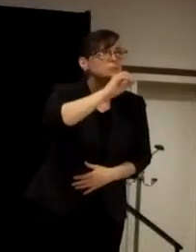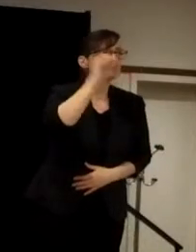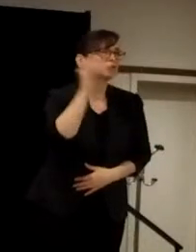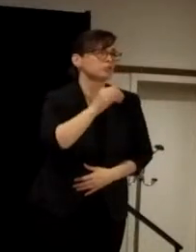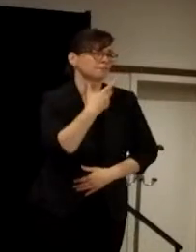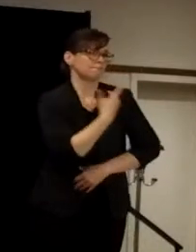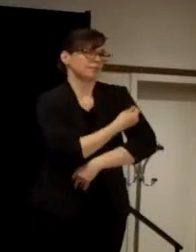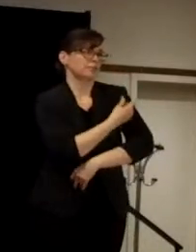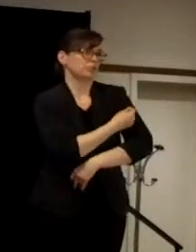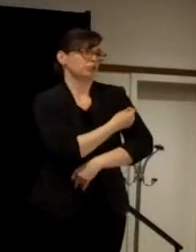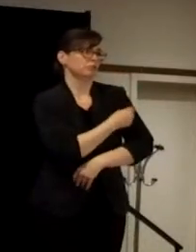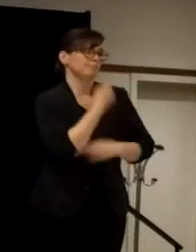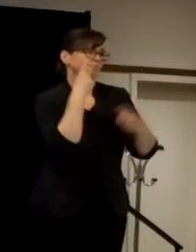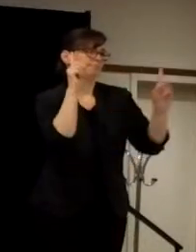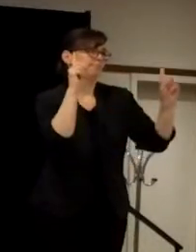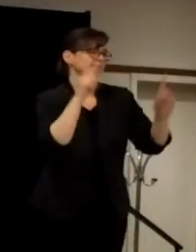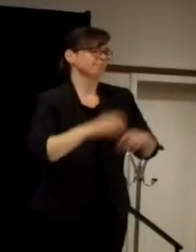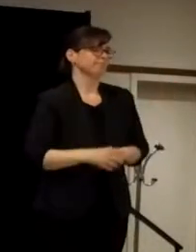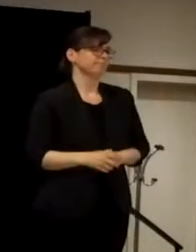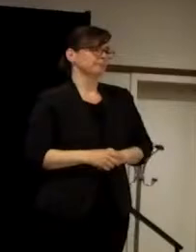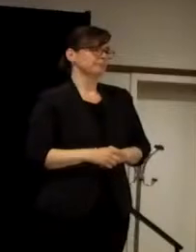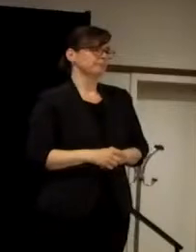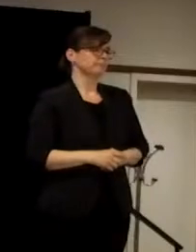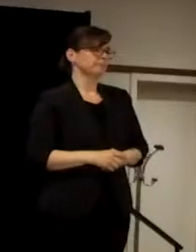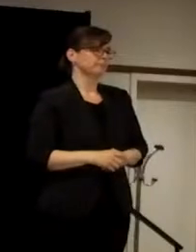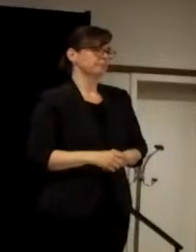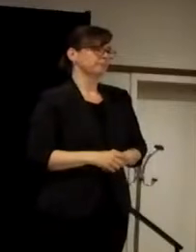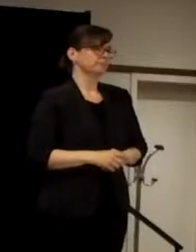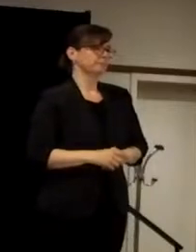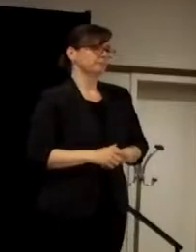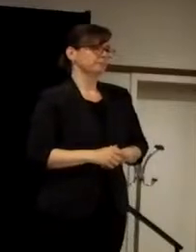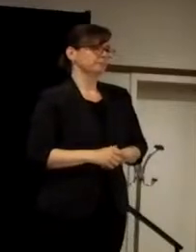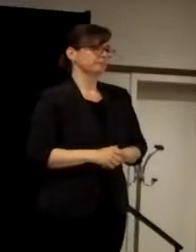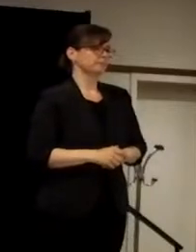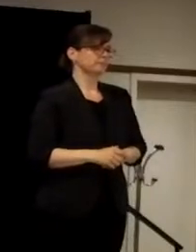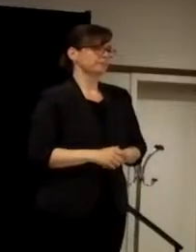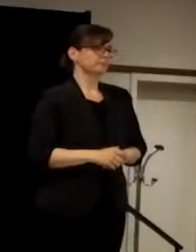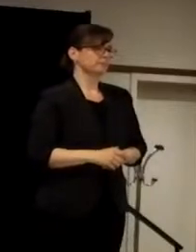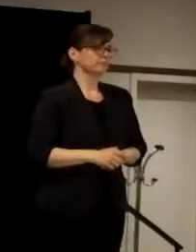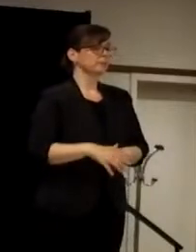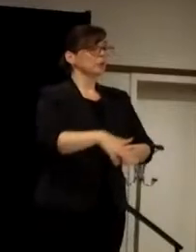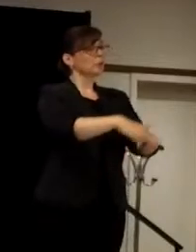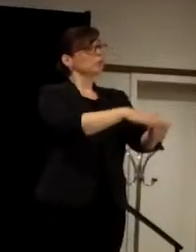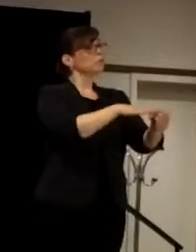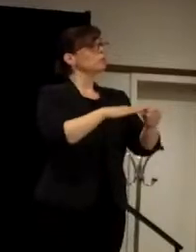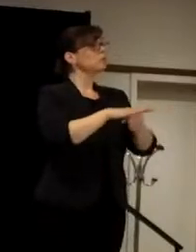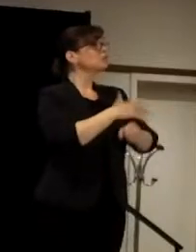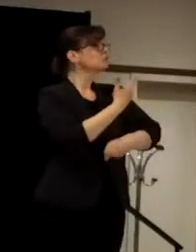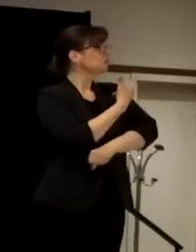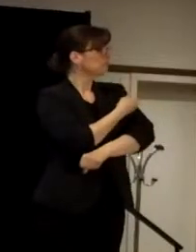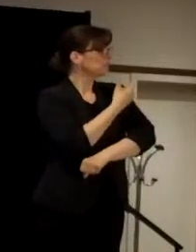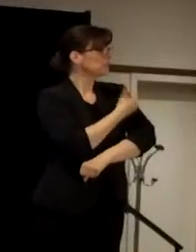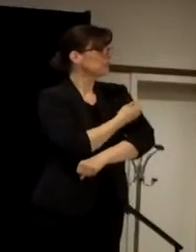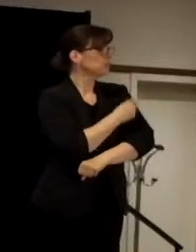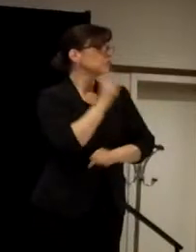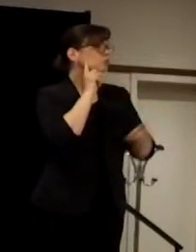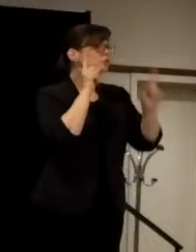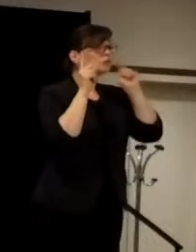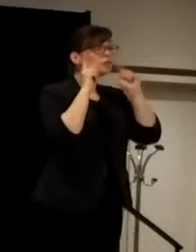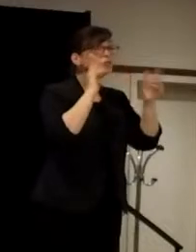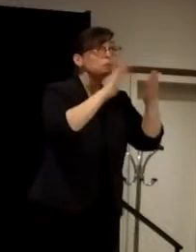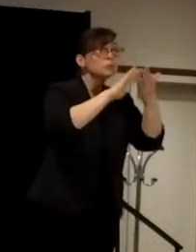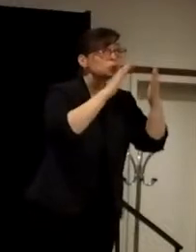community testing sites, the link was down for a minute this morning, and we fixed it. But we do have community testing